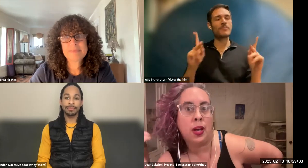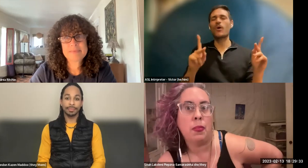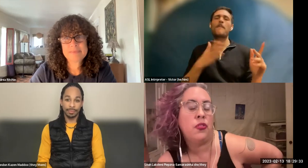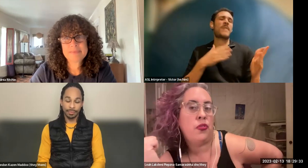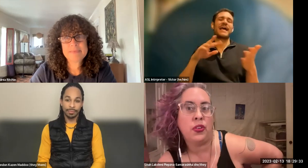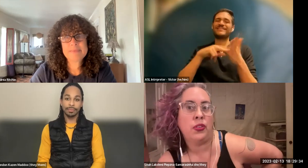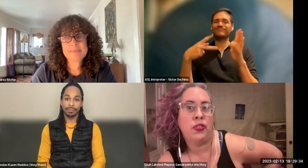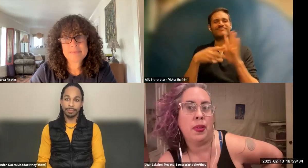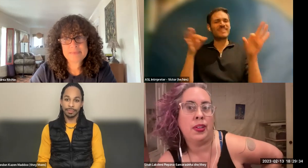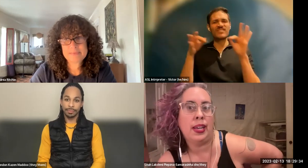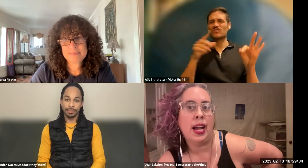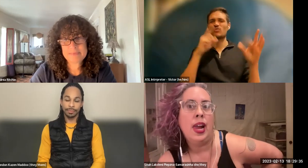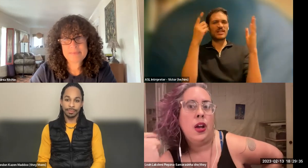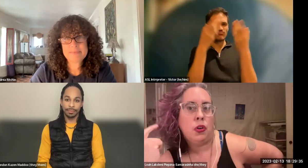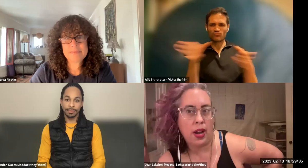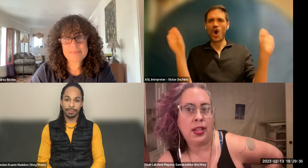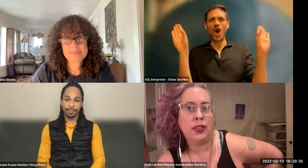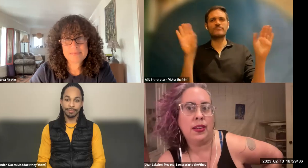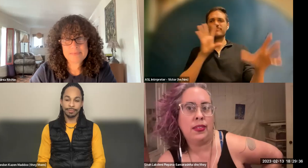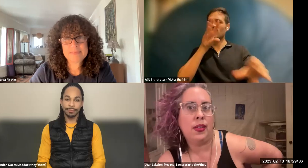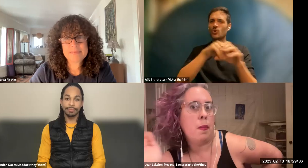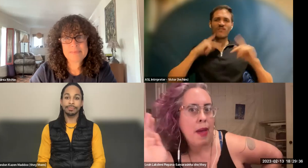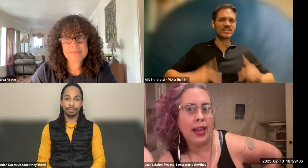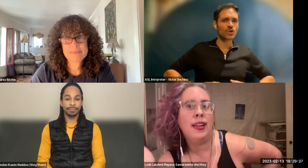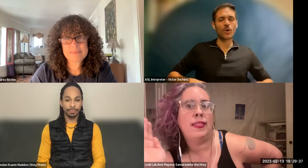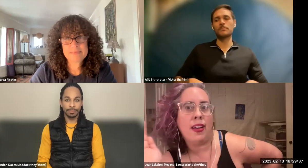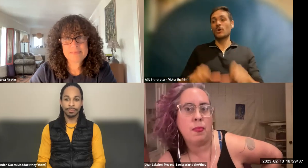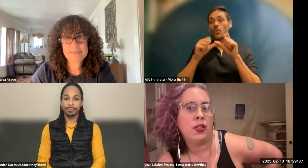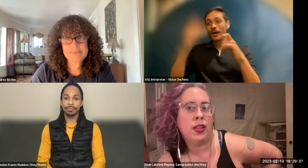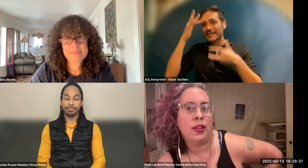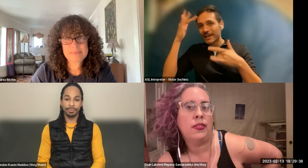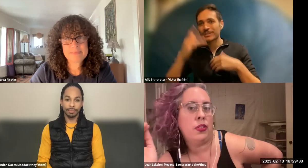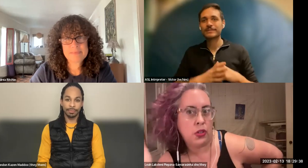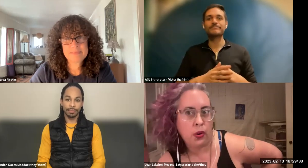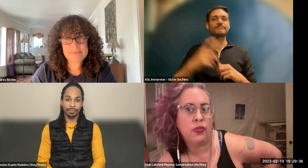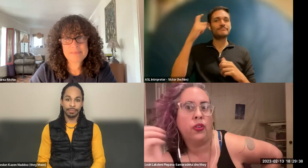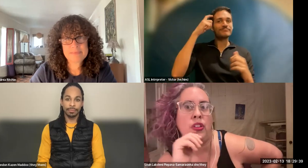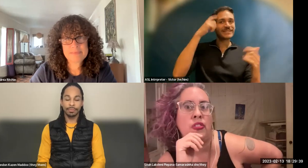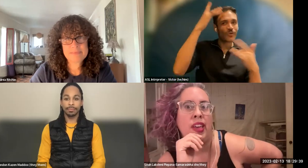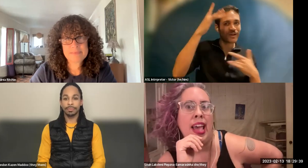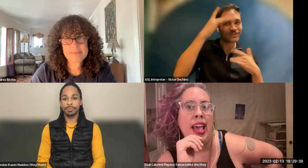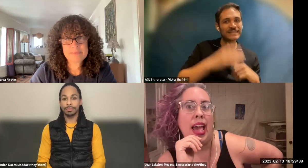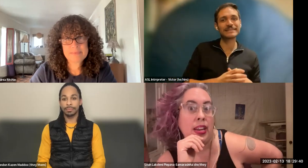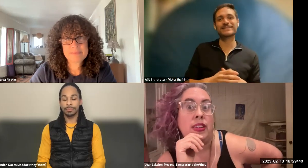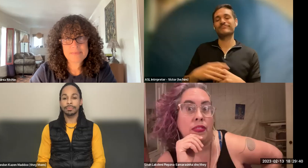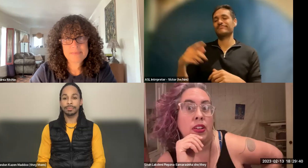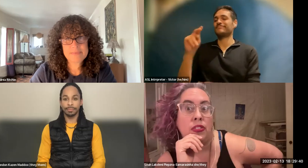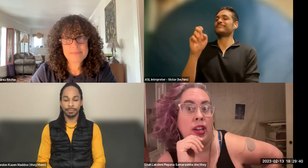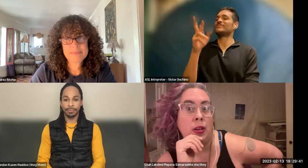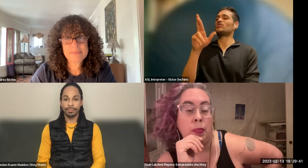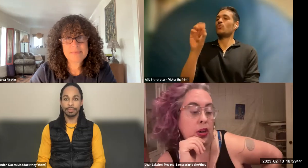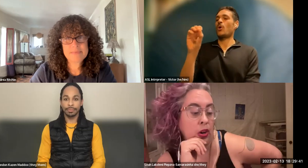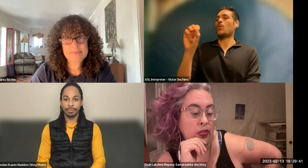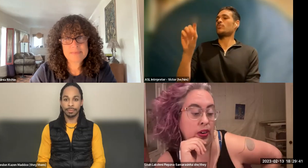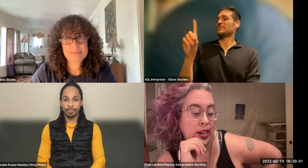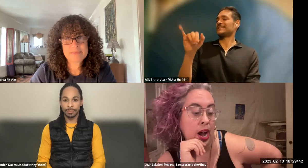that encompasses physical disability, chronic illness, madness/mental illness, neurodivergence, and deafness